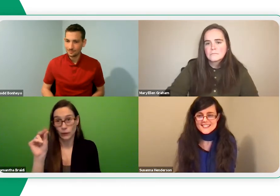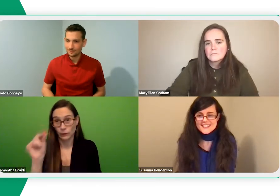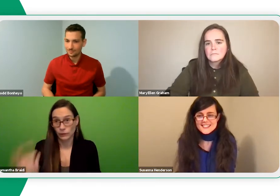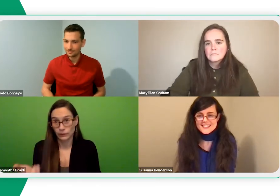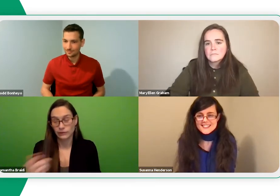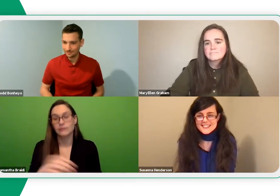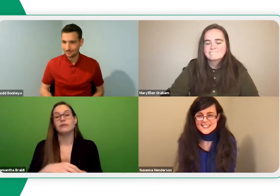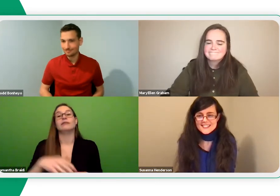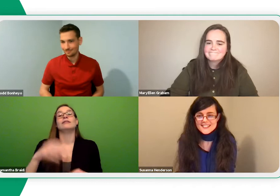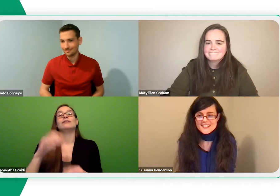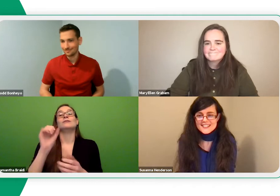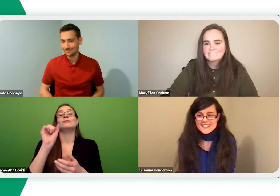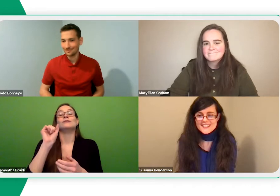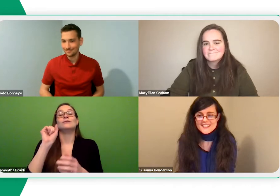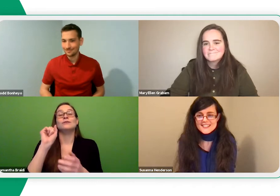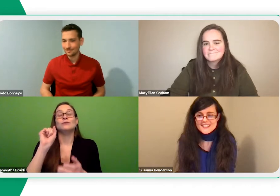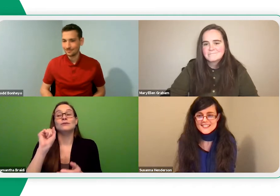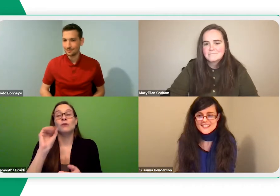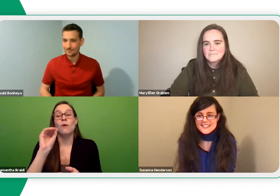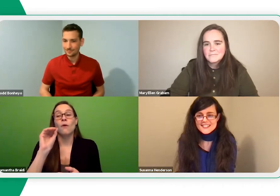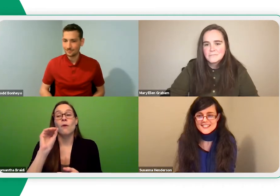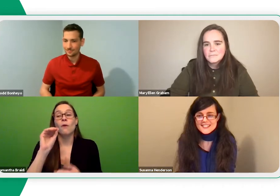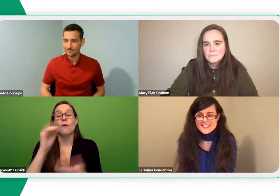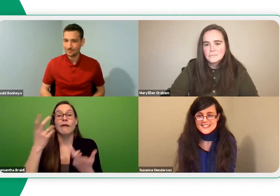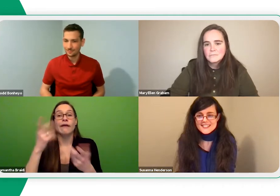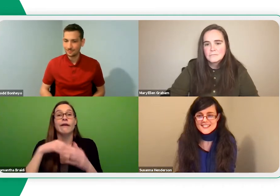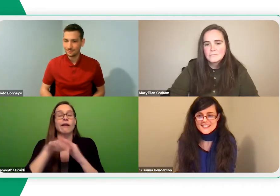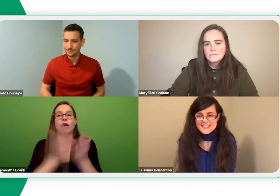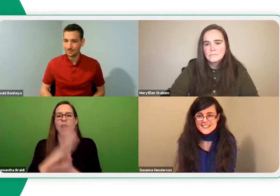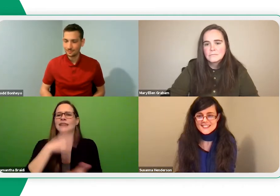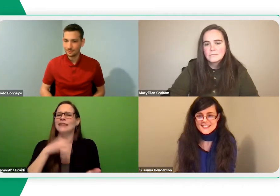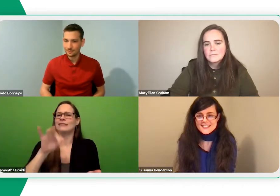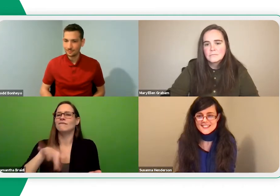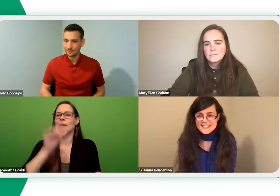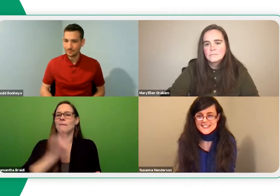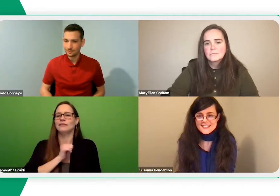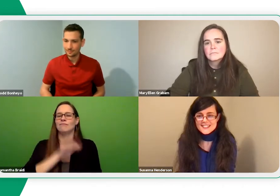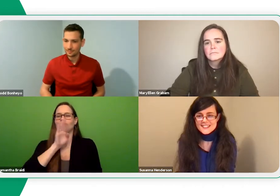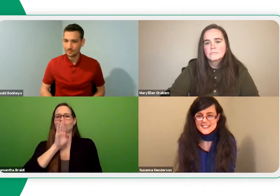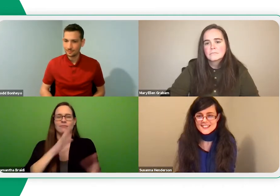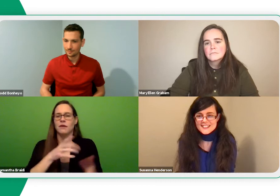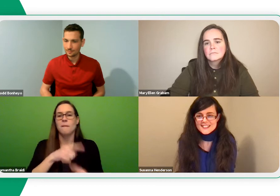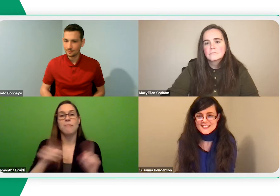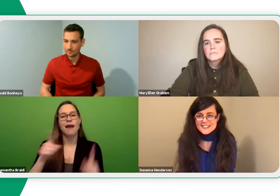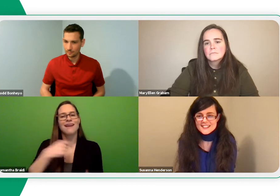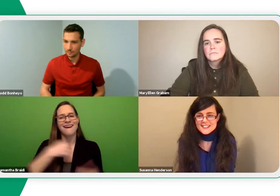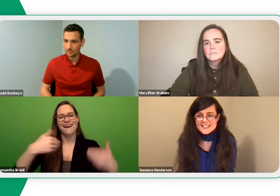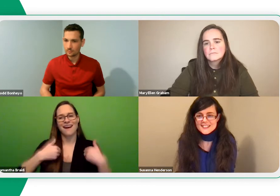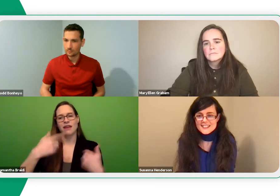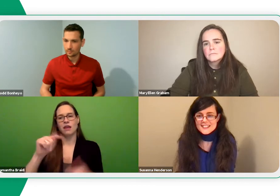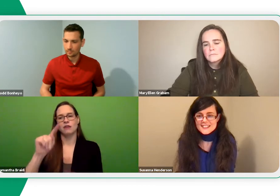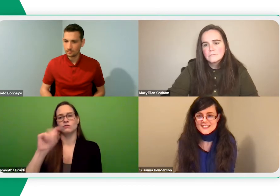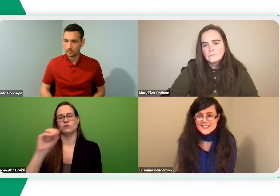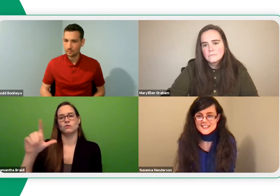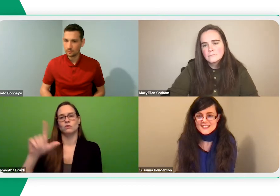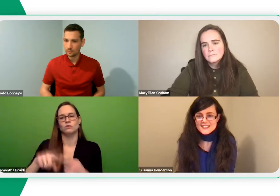in school, and I didn't have time for a job. So when I got to